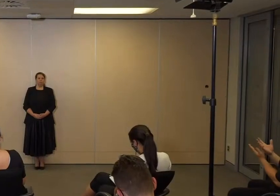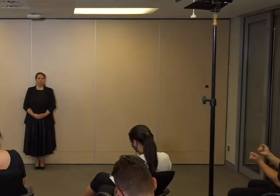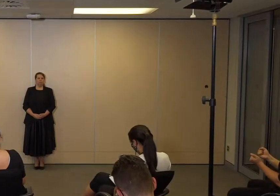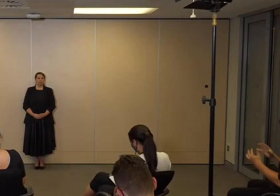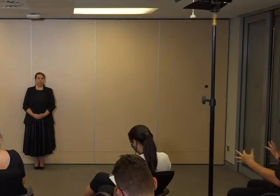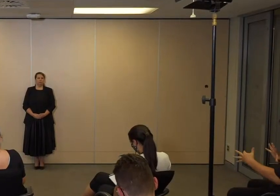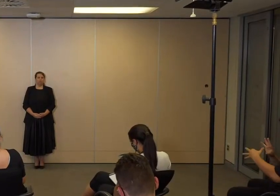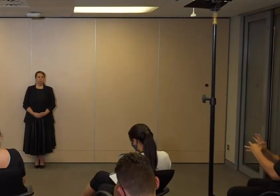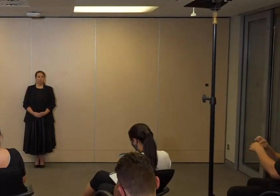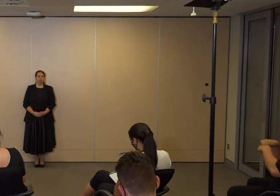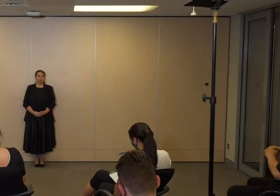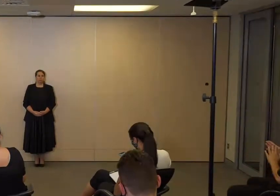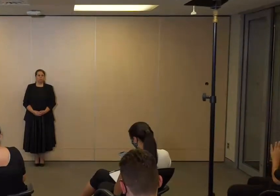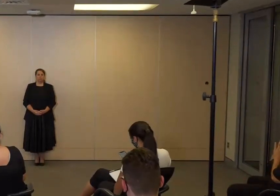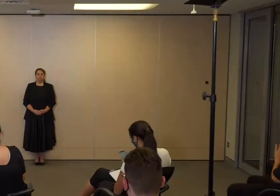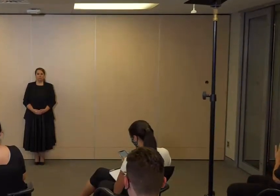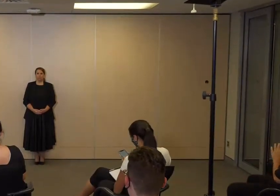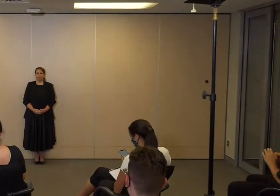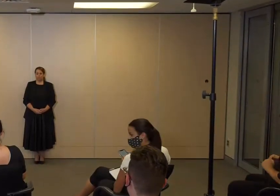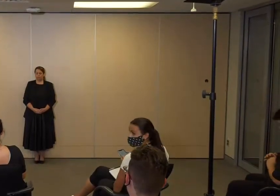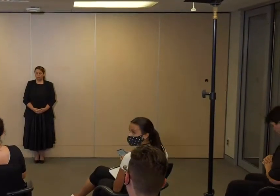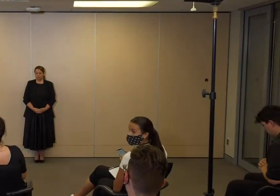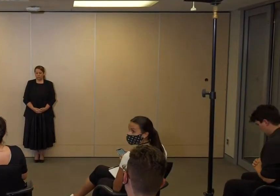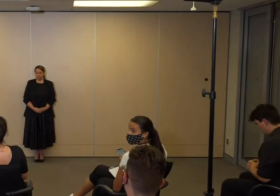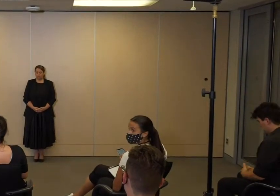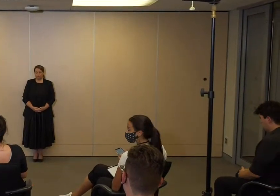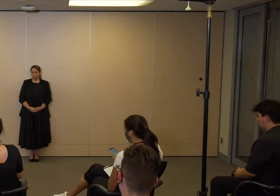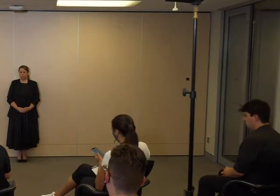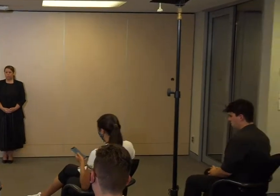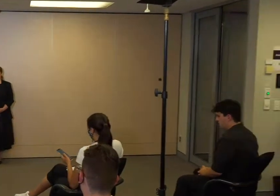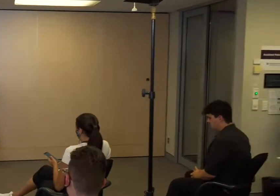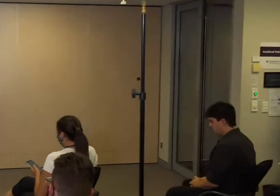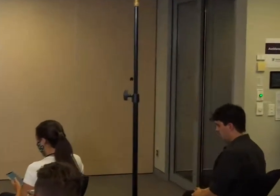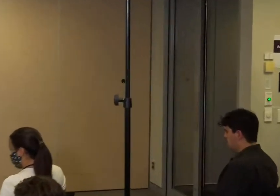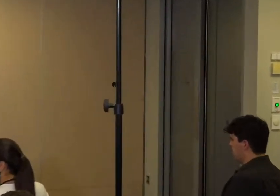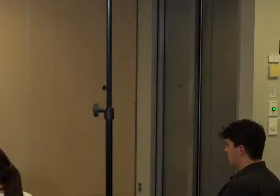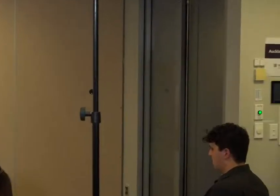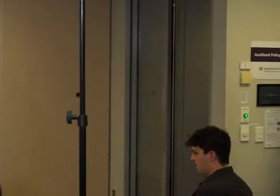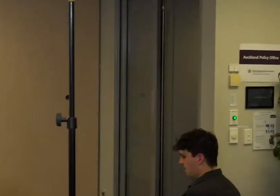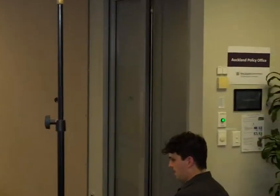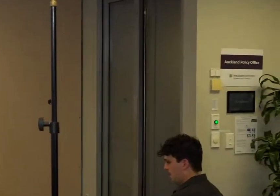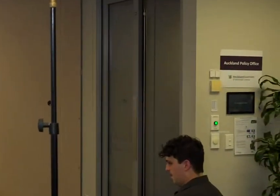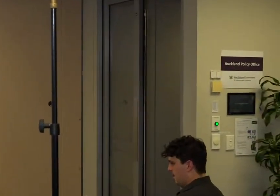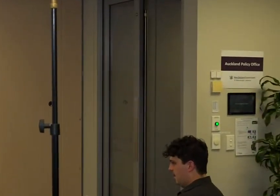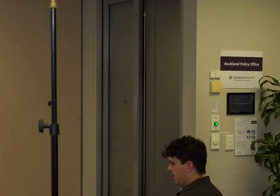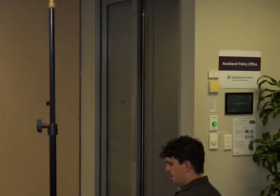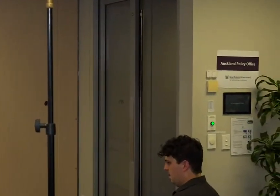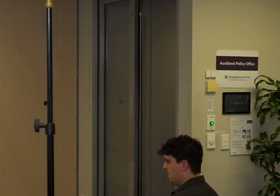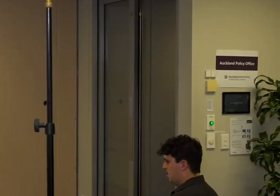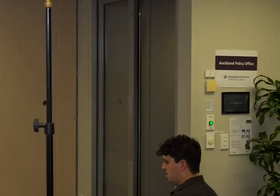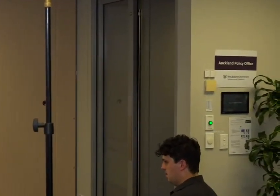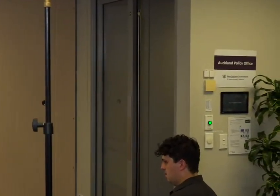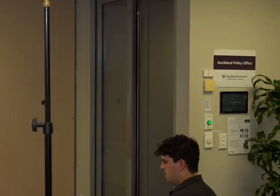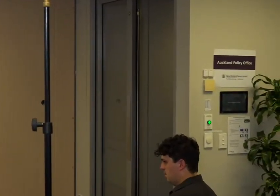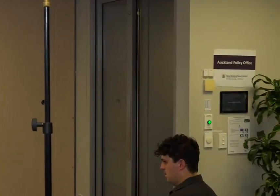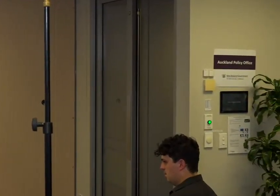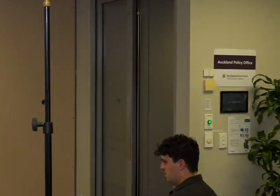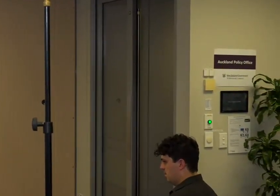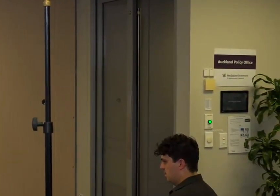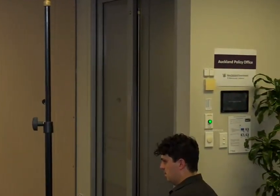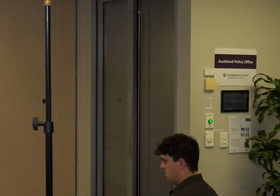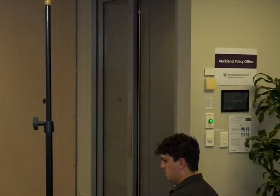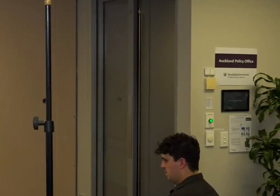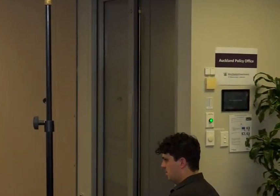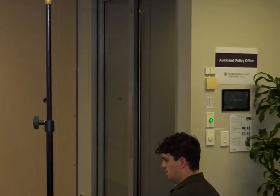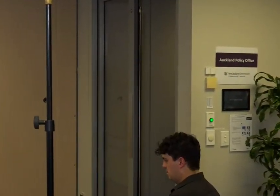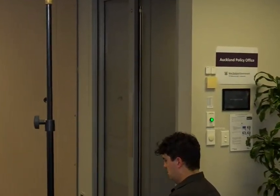and a few showers, mainly along the coast. Marlborough, Canterbury, Nelson, Buller and Westland. Fine apart from the odd shower about